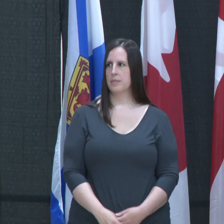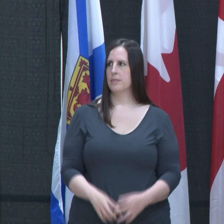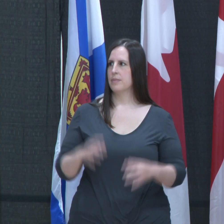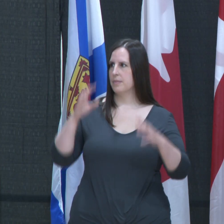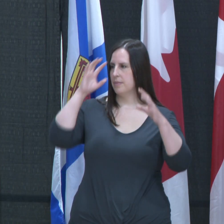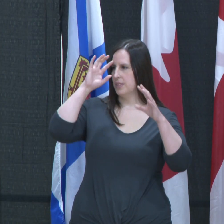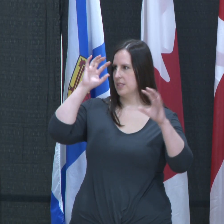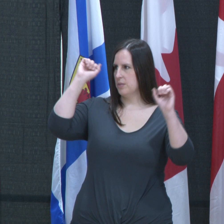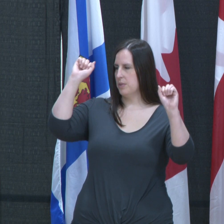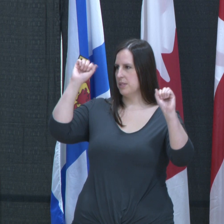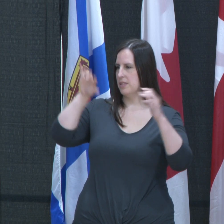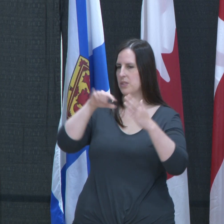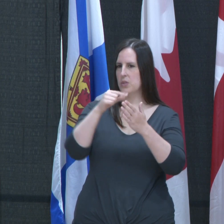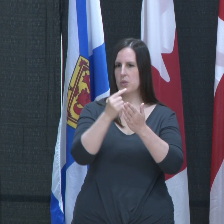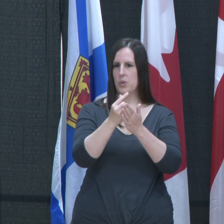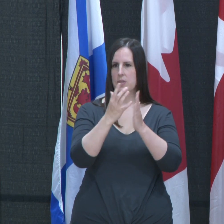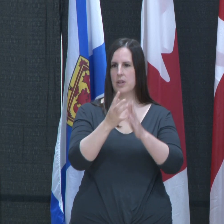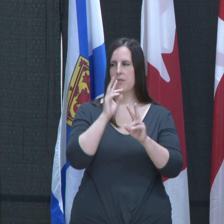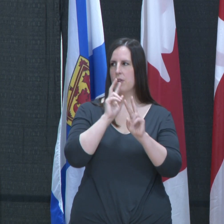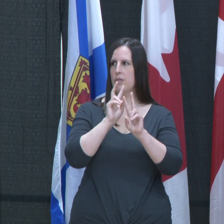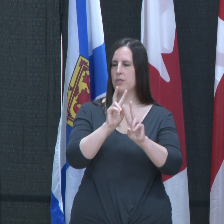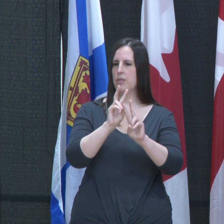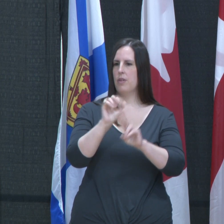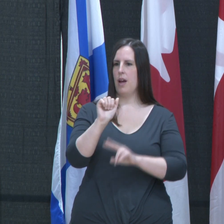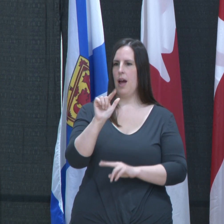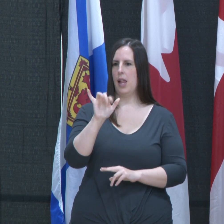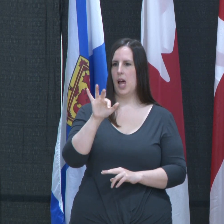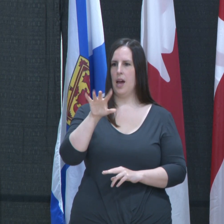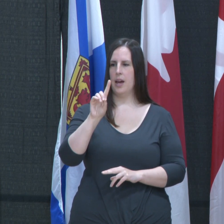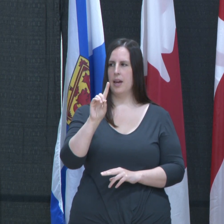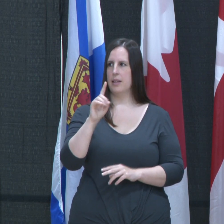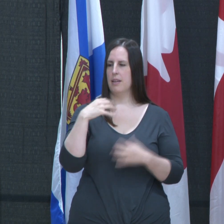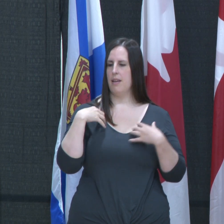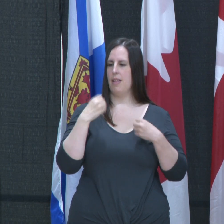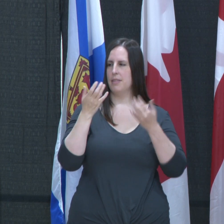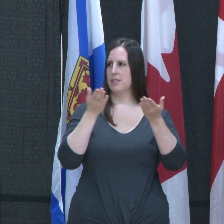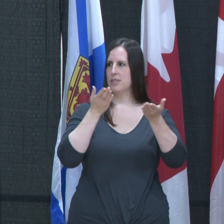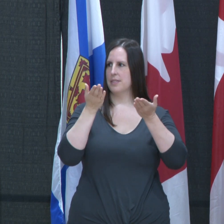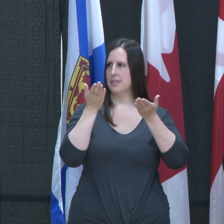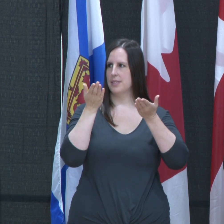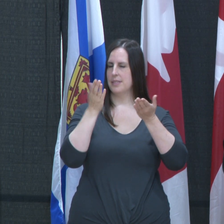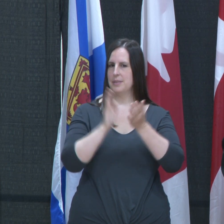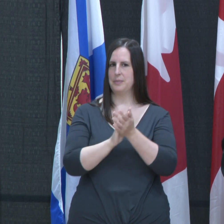Mr. President, the graduates in Funeral and Allied Health Services.